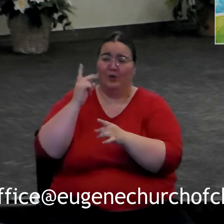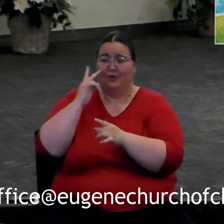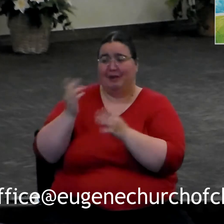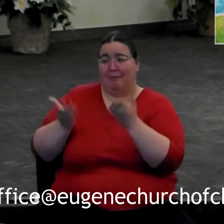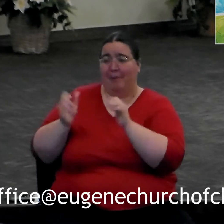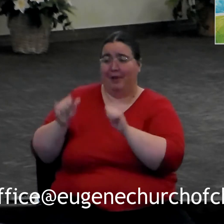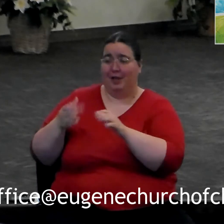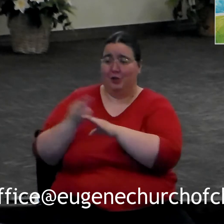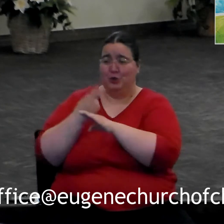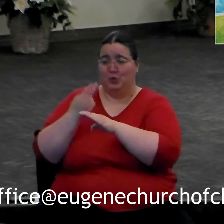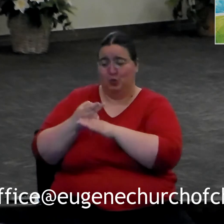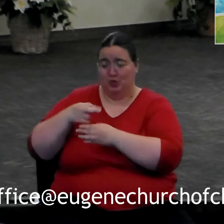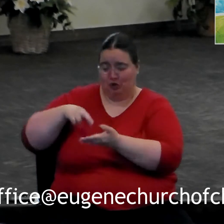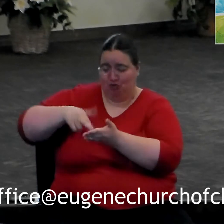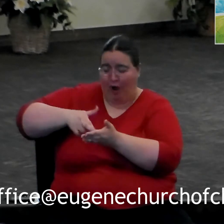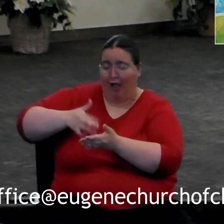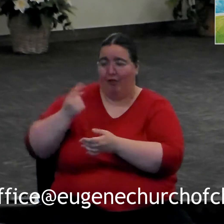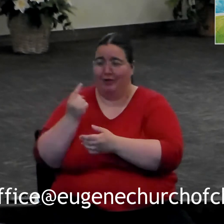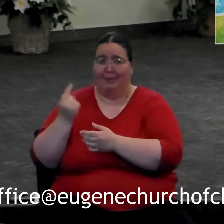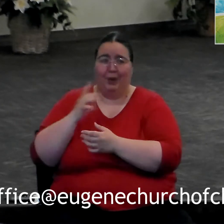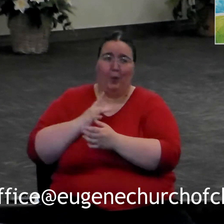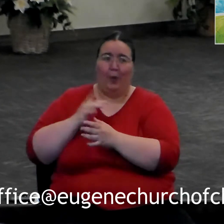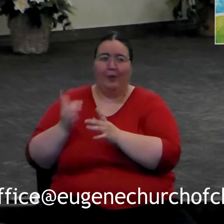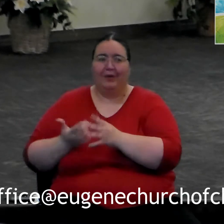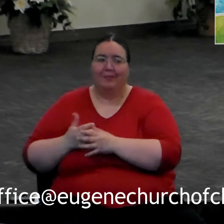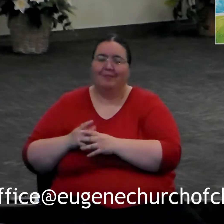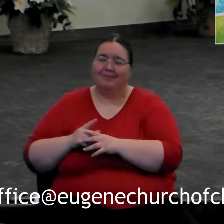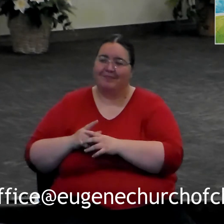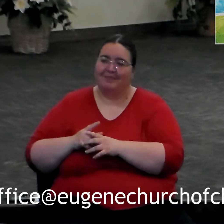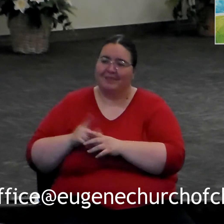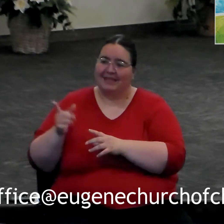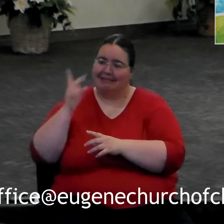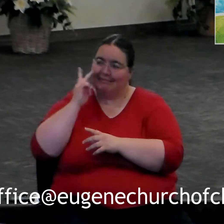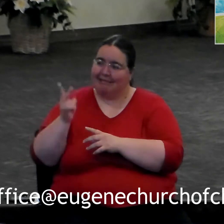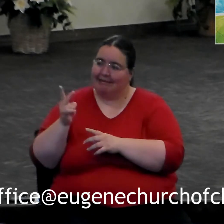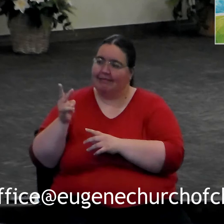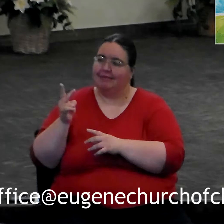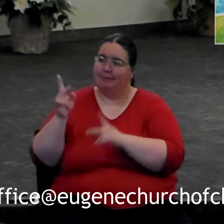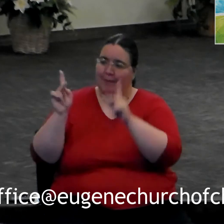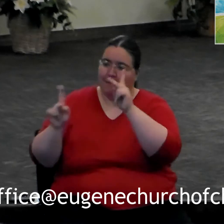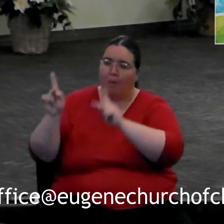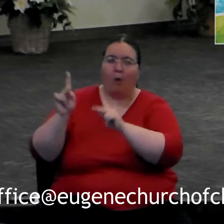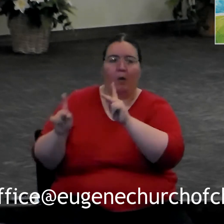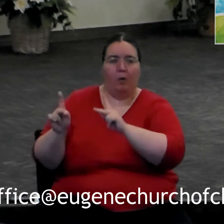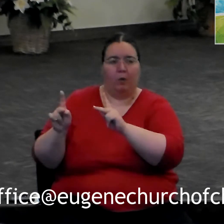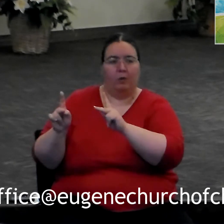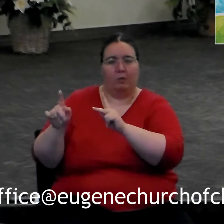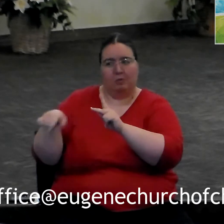I don't know what you came in here worried about today. Whether it's work things, whether it's